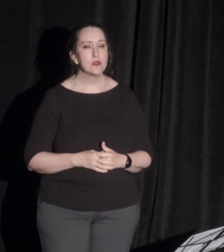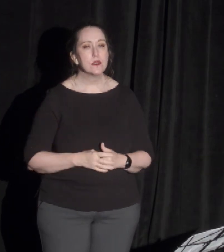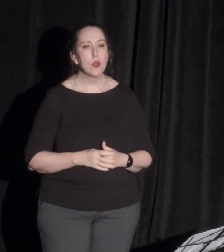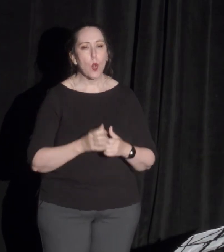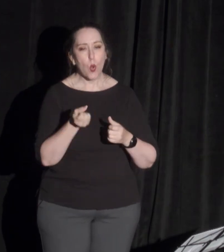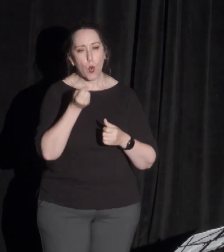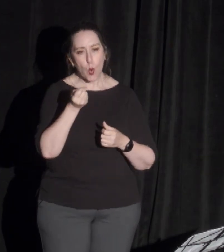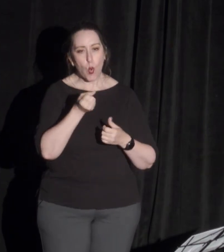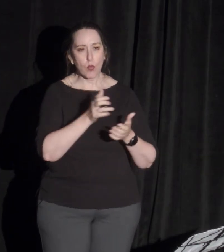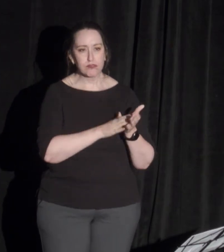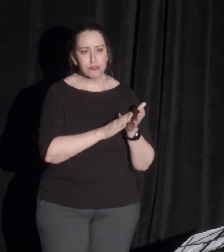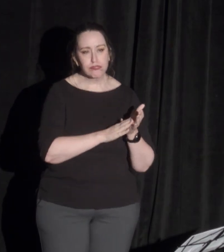applause until the end.